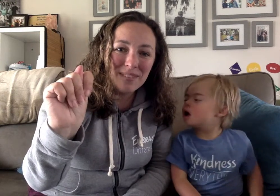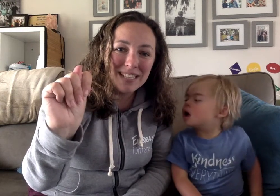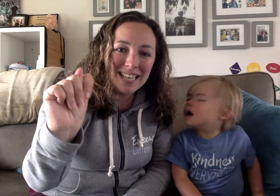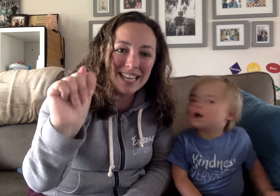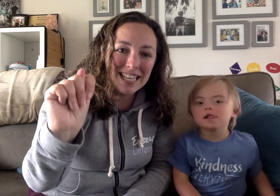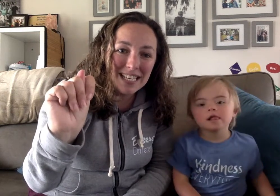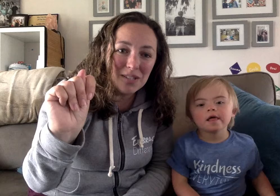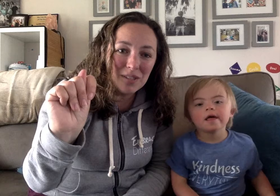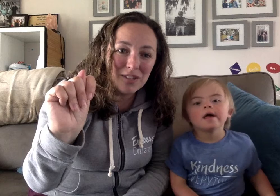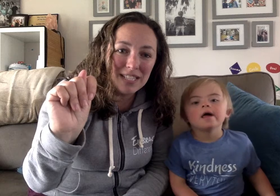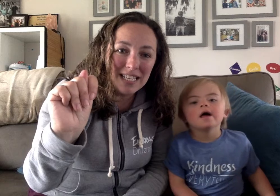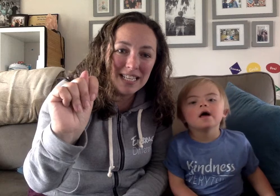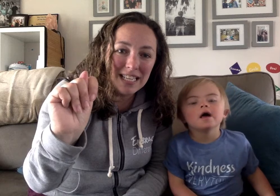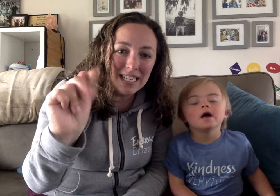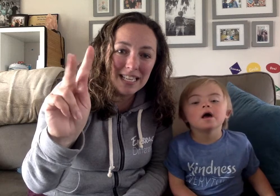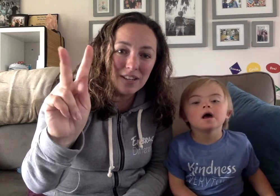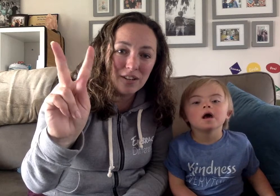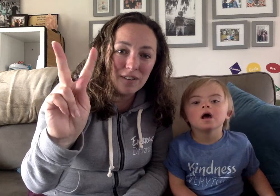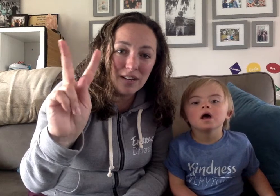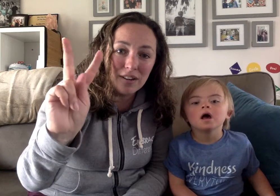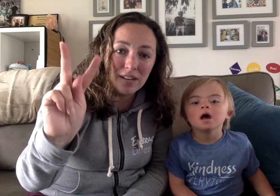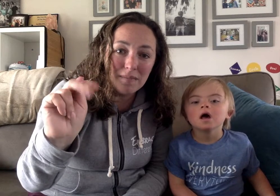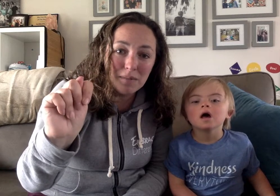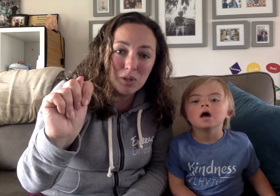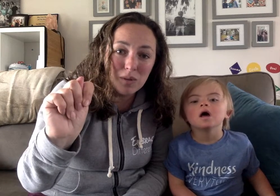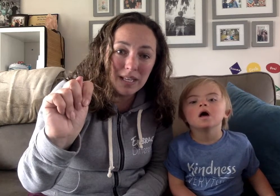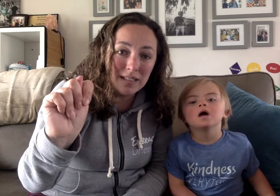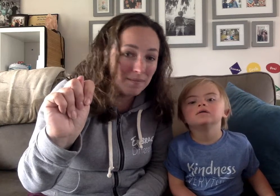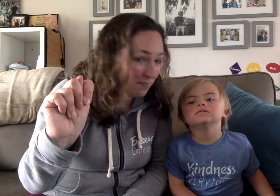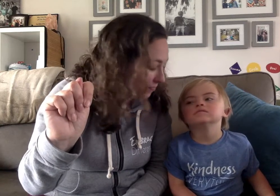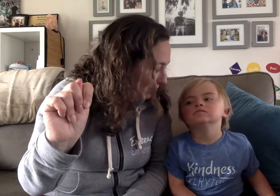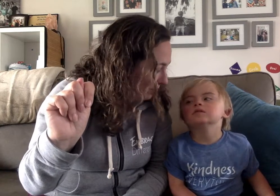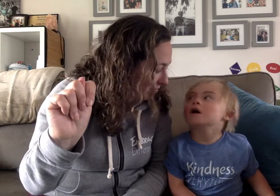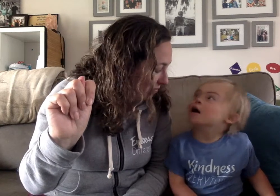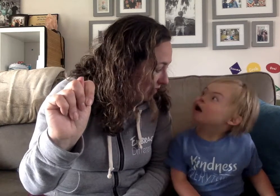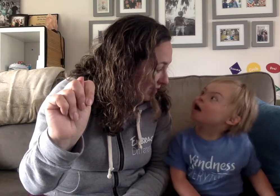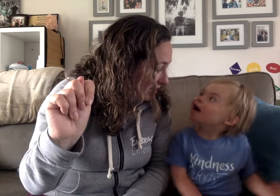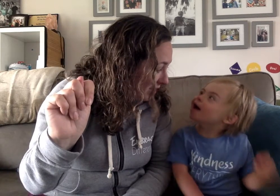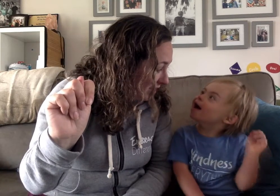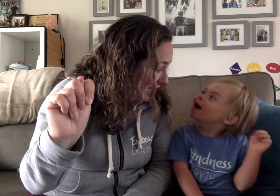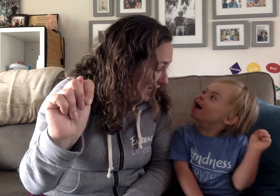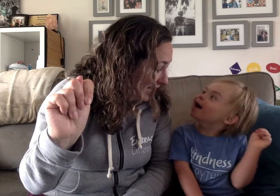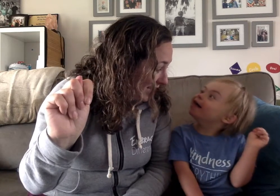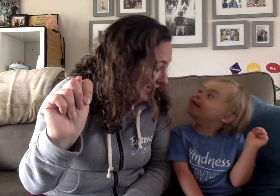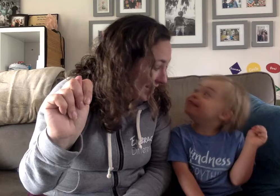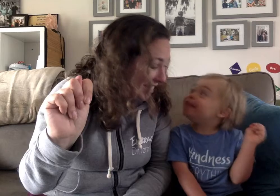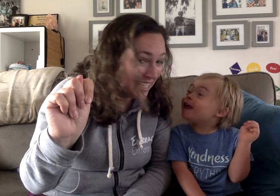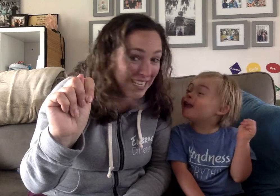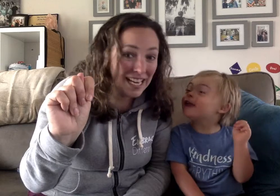is like this with your T, your finger in between. T.